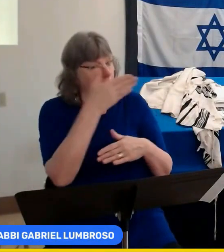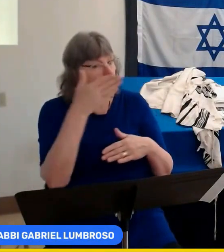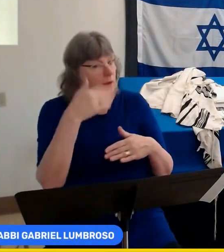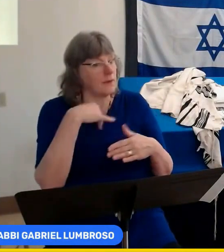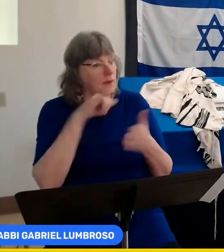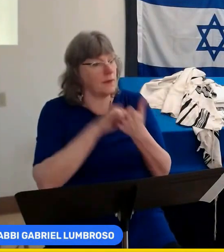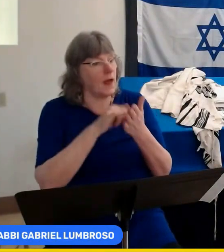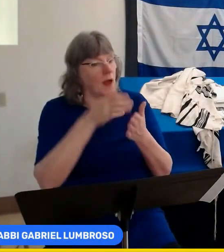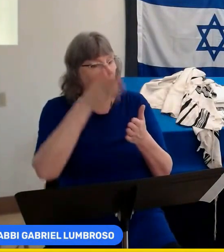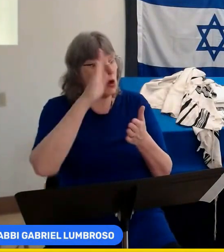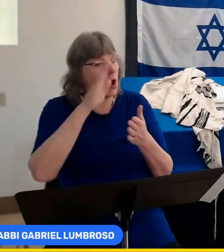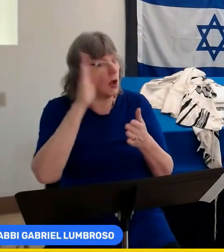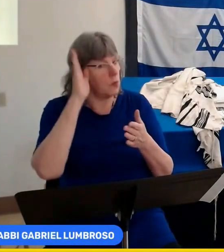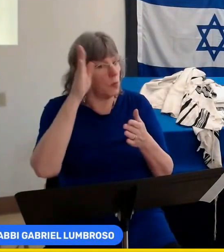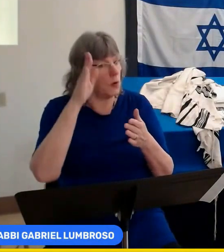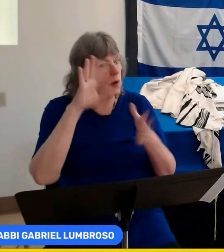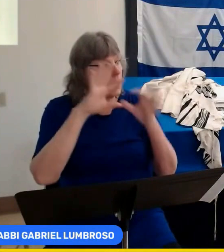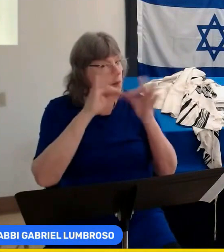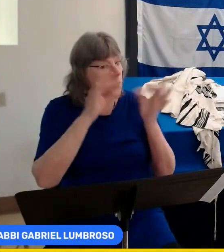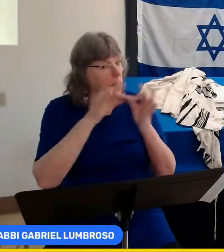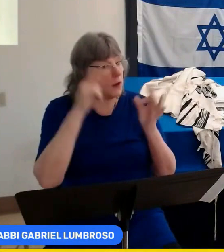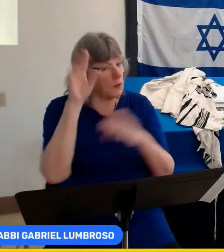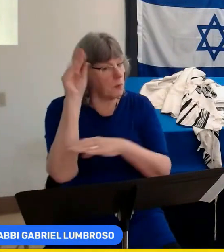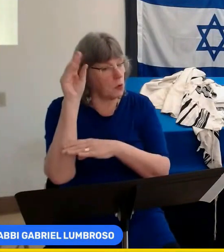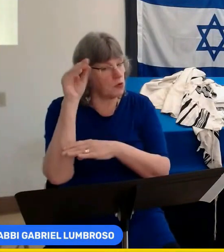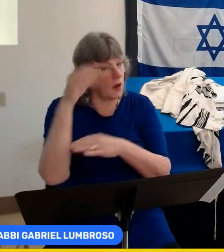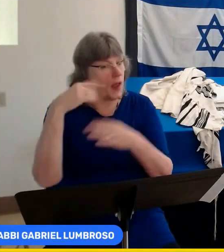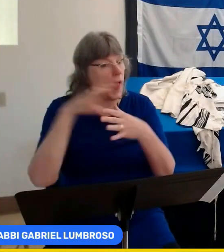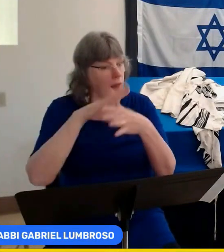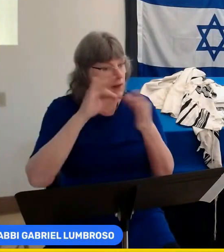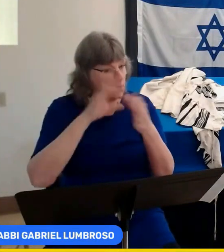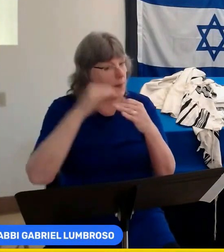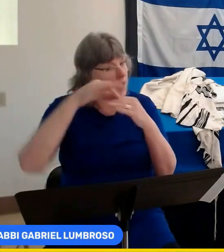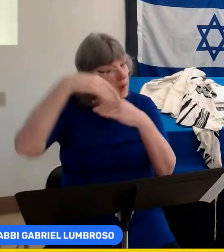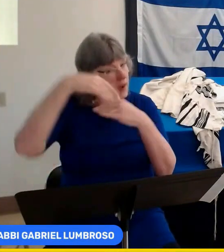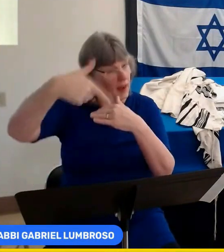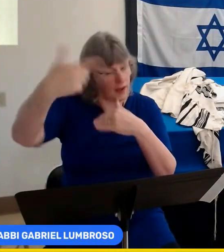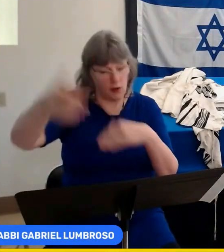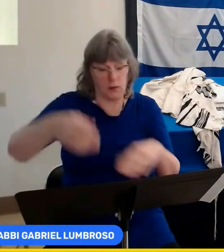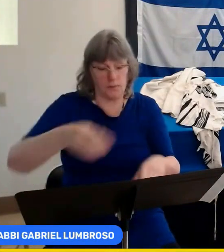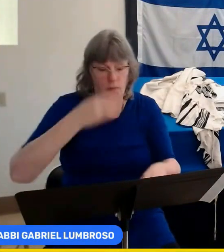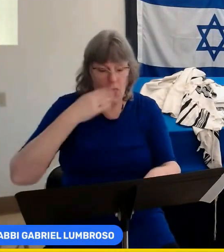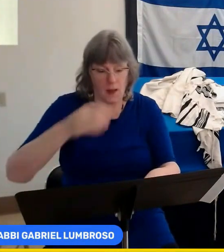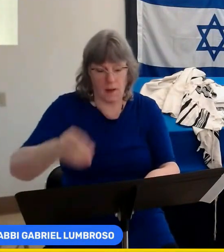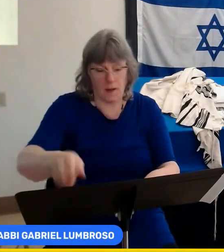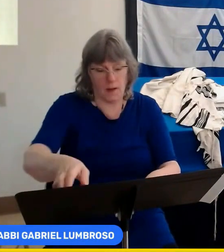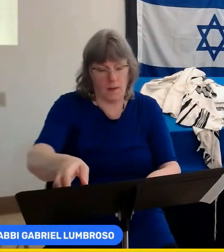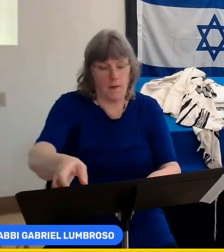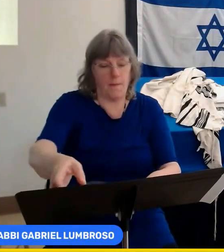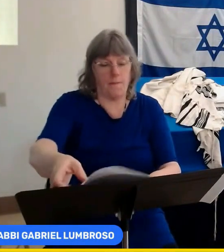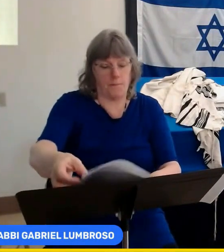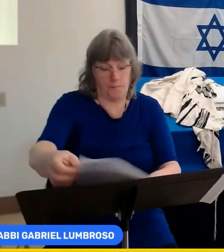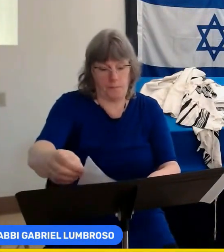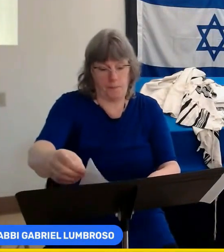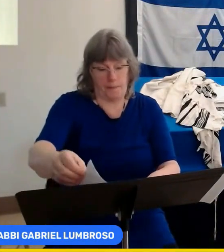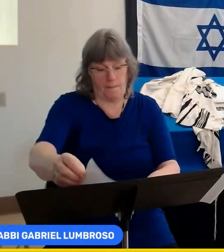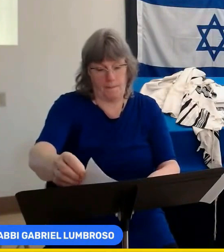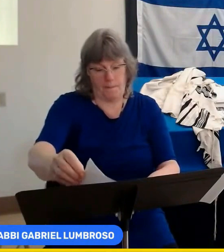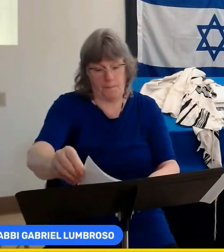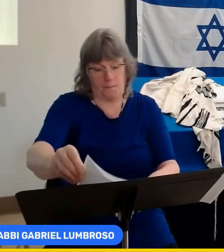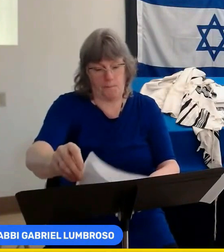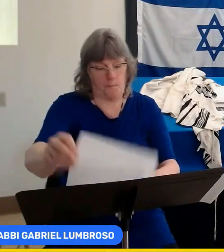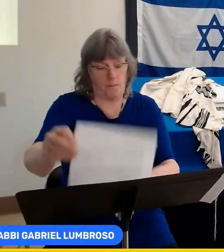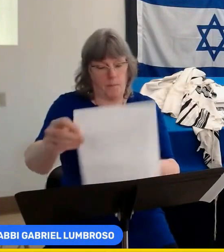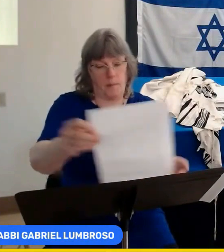Things that we are to understand later. To me, that's another way of saying